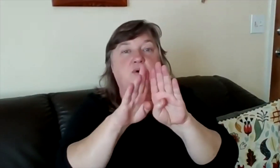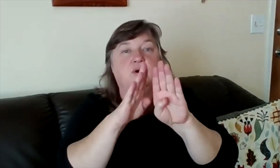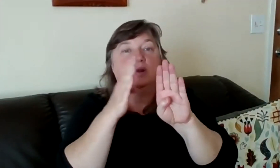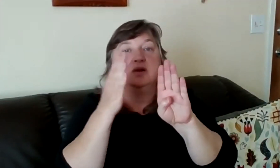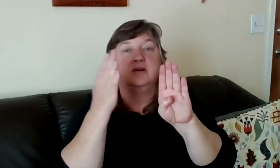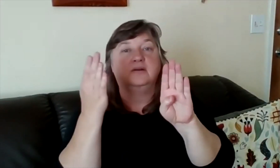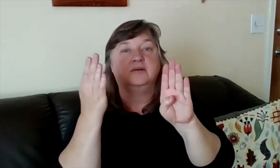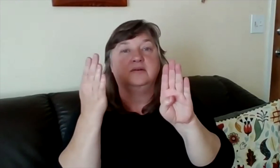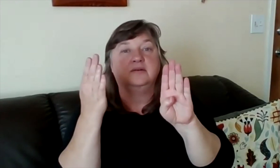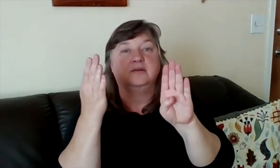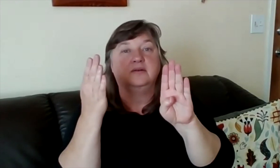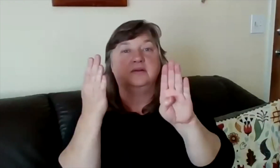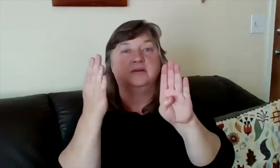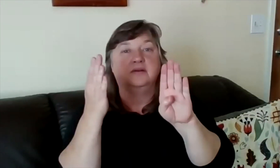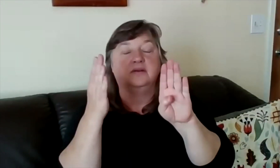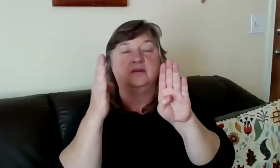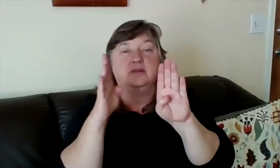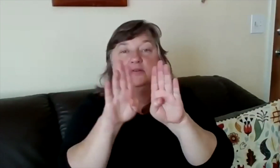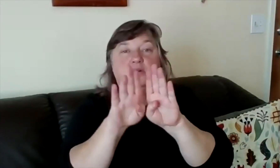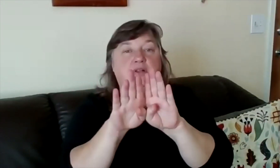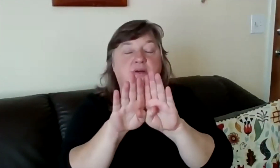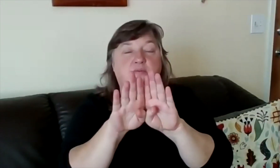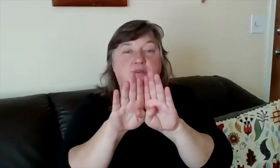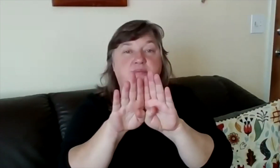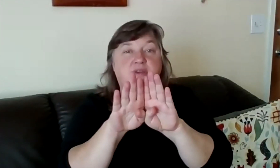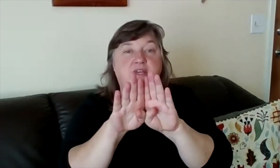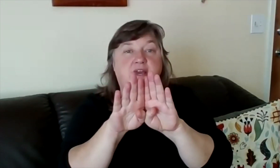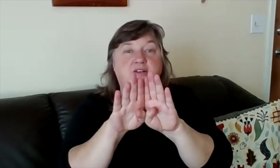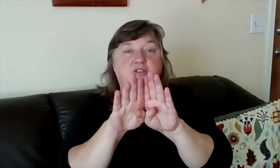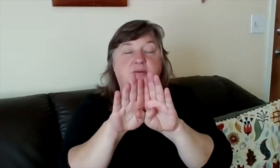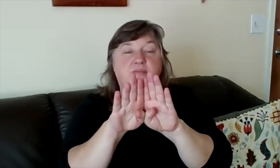door. These are all done with a B hand shape.